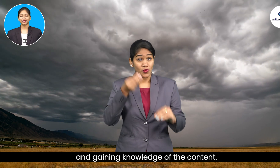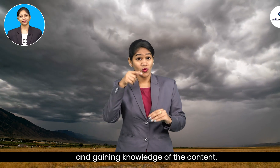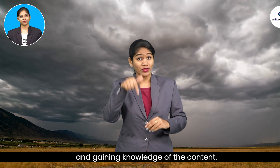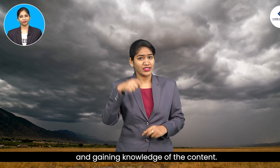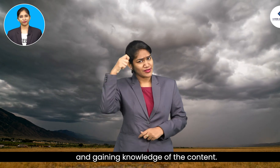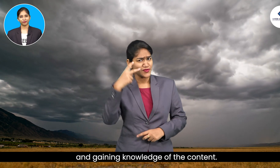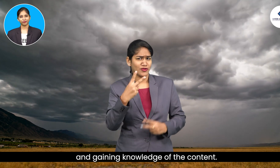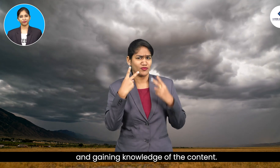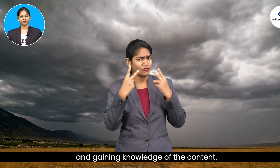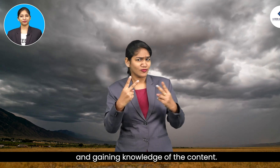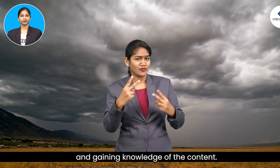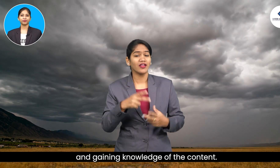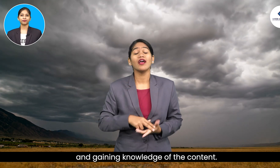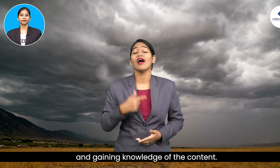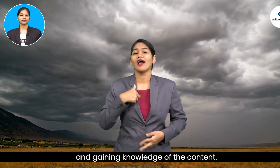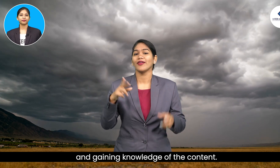content.